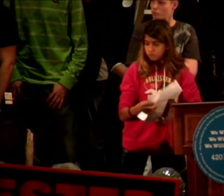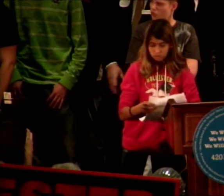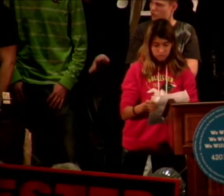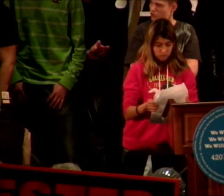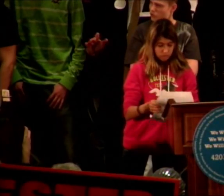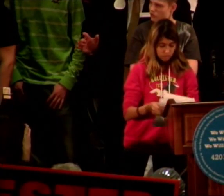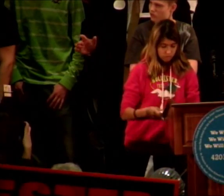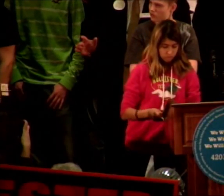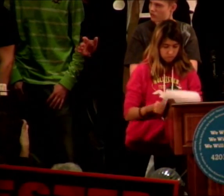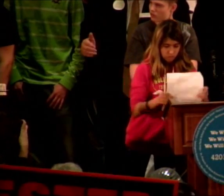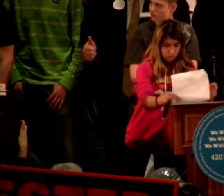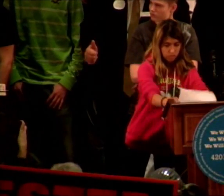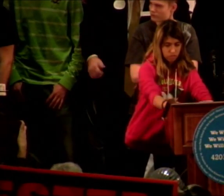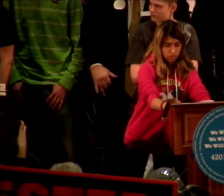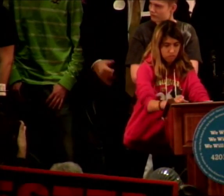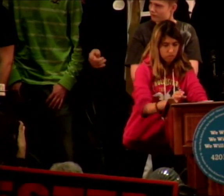I felt like a third wheel.